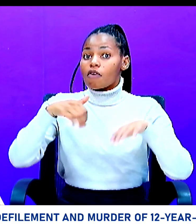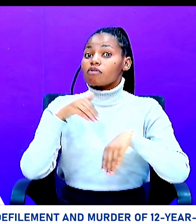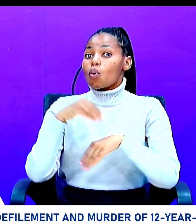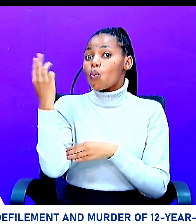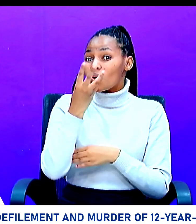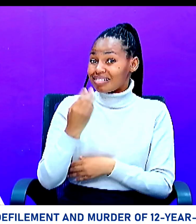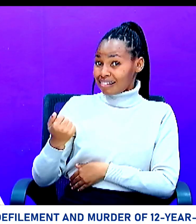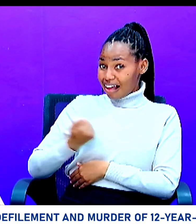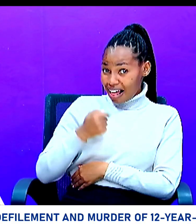farm on Wednesday.